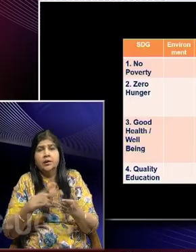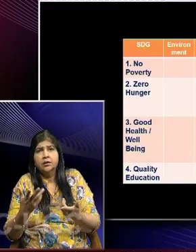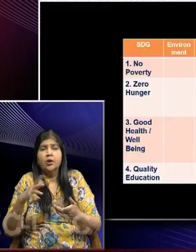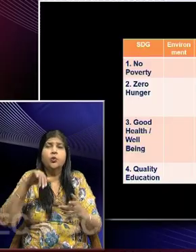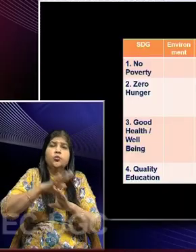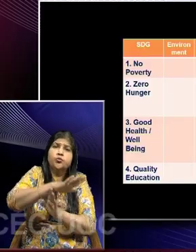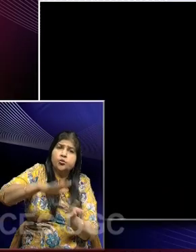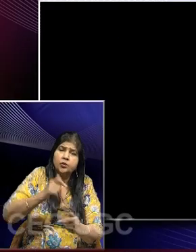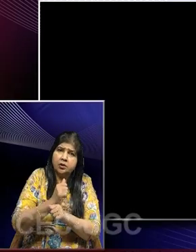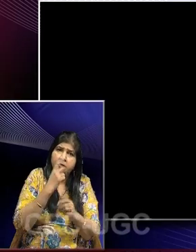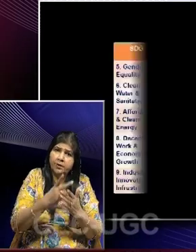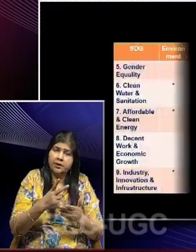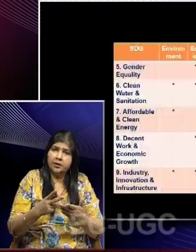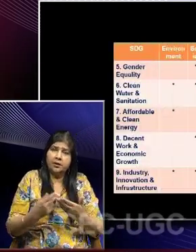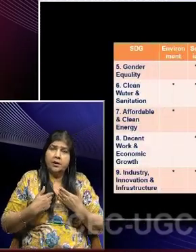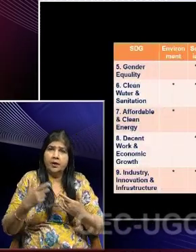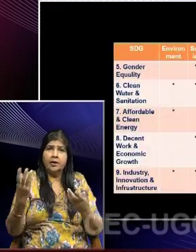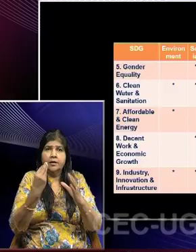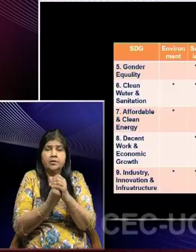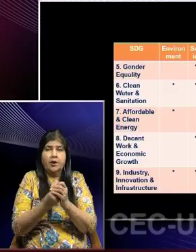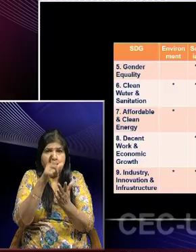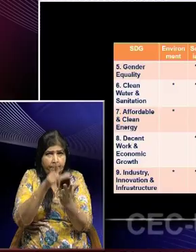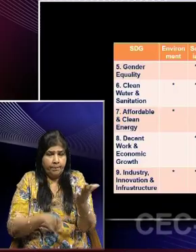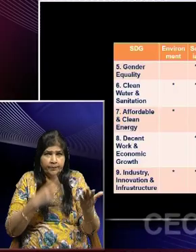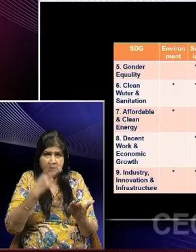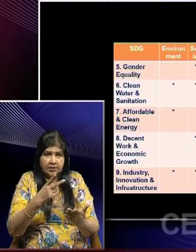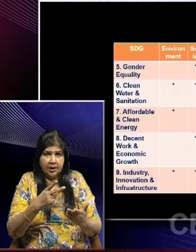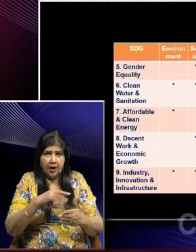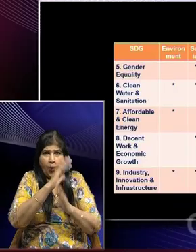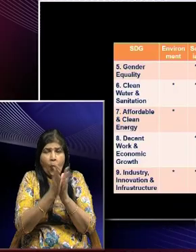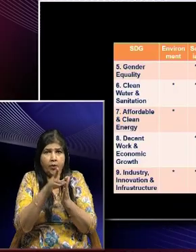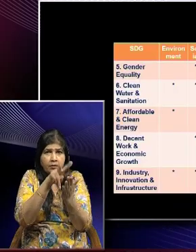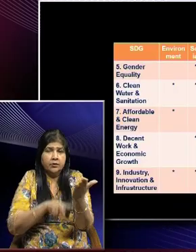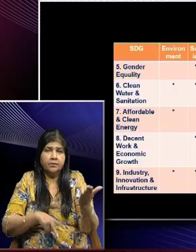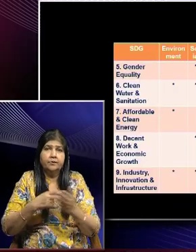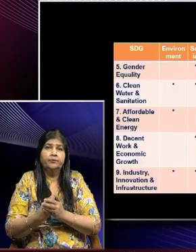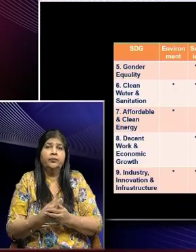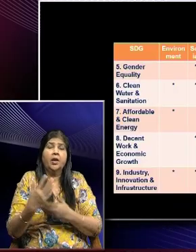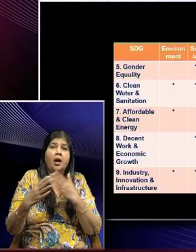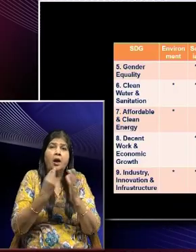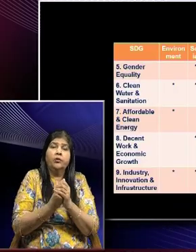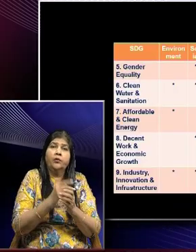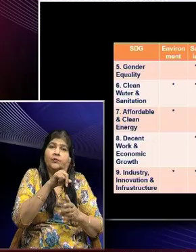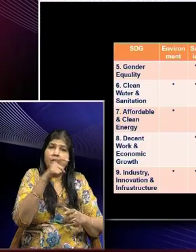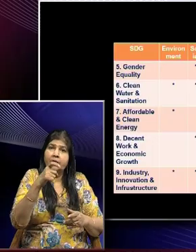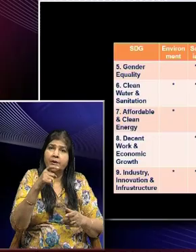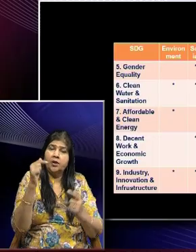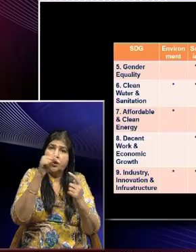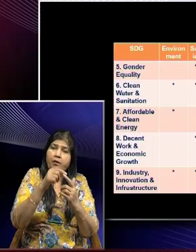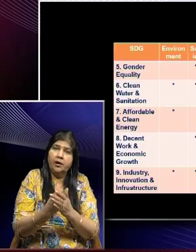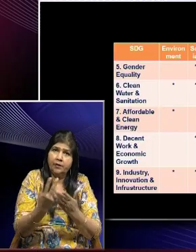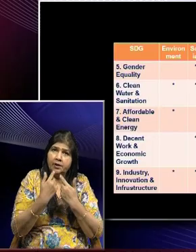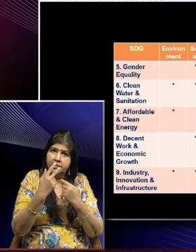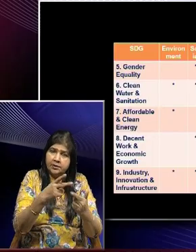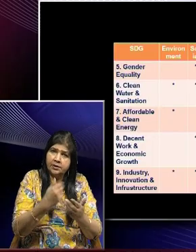governance. And when I could make a sum of it, I could make a sum total of it. Out of 17 goals, I could find